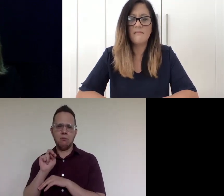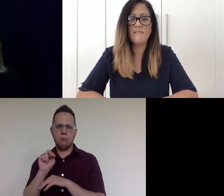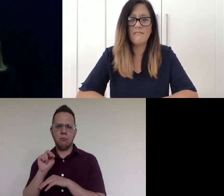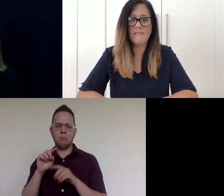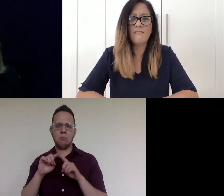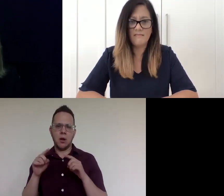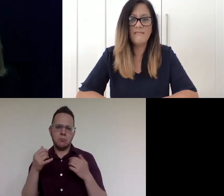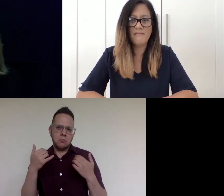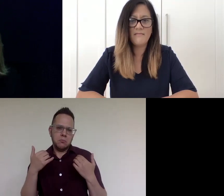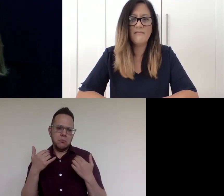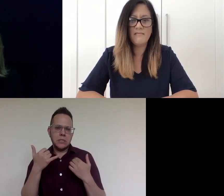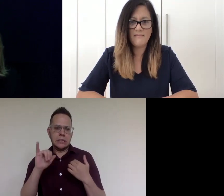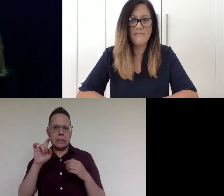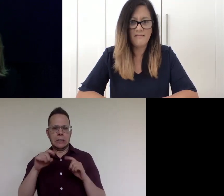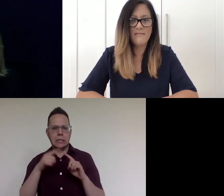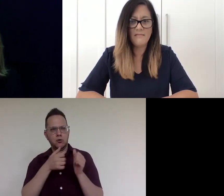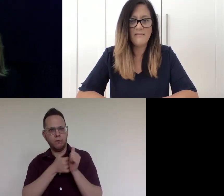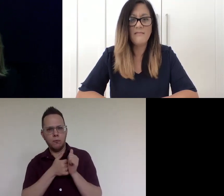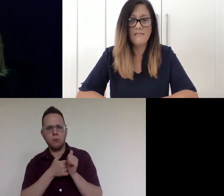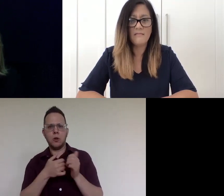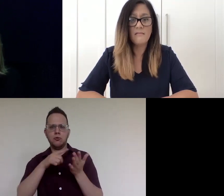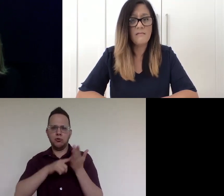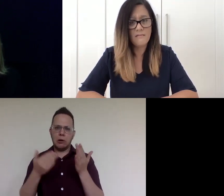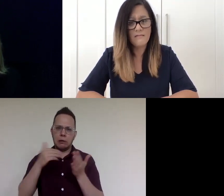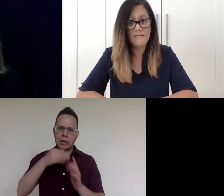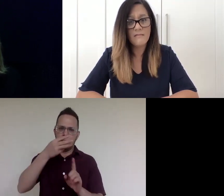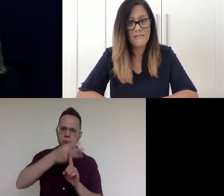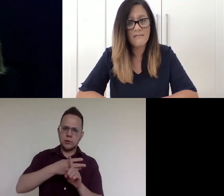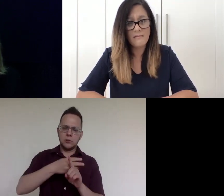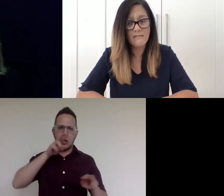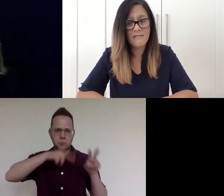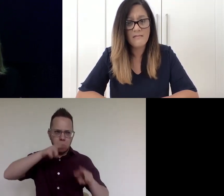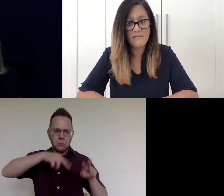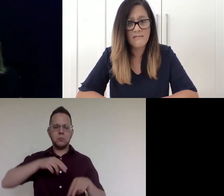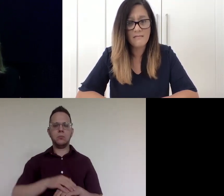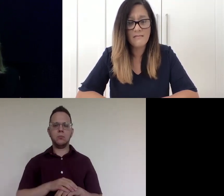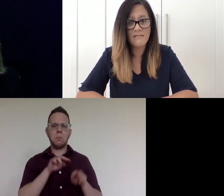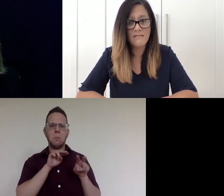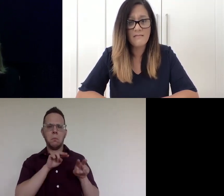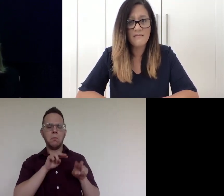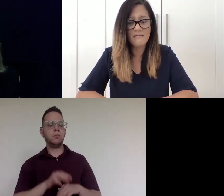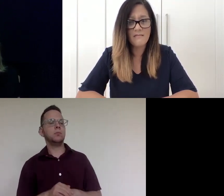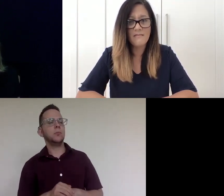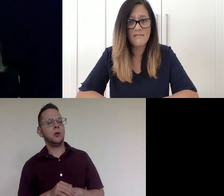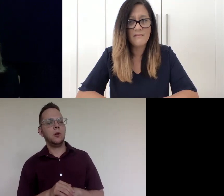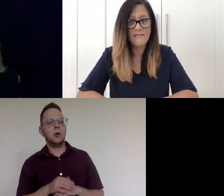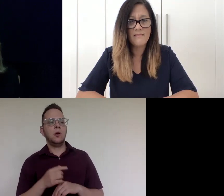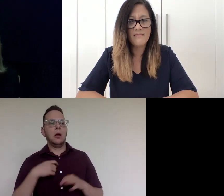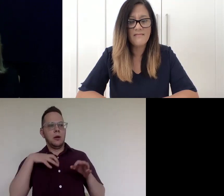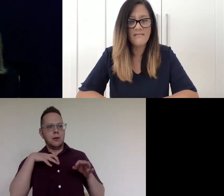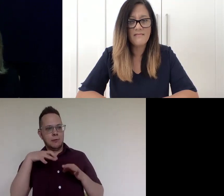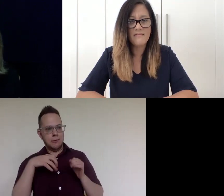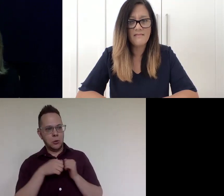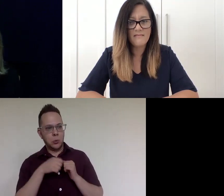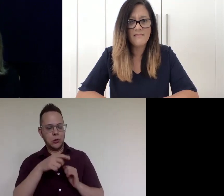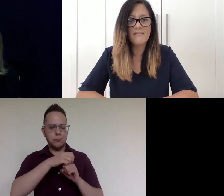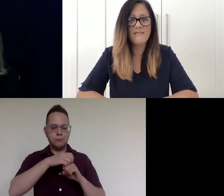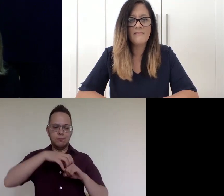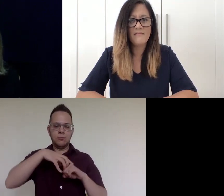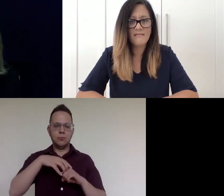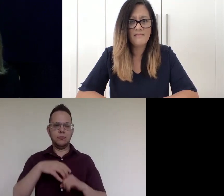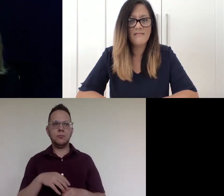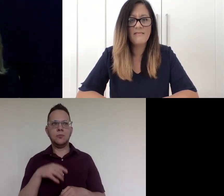pretty much thought it was benign, but it was significant, and we did want to follow it and just check it every 6 months to keep an eye on